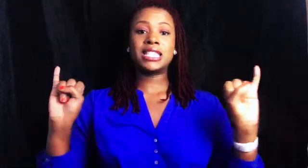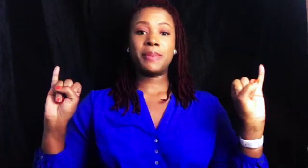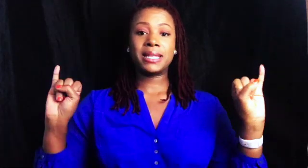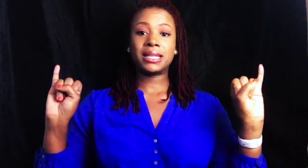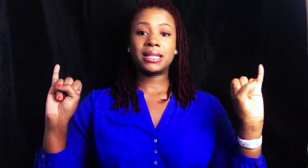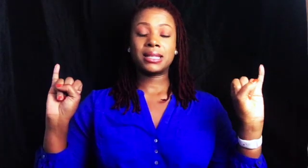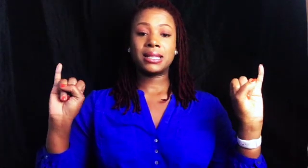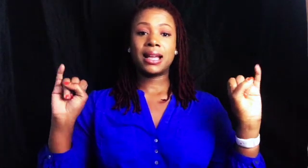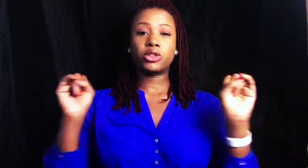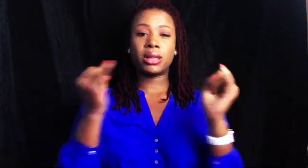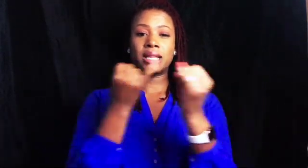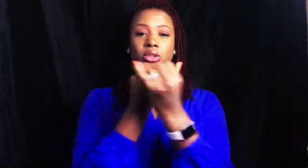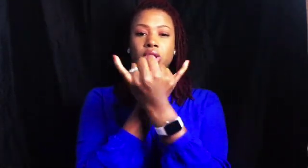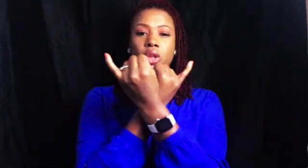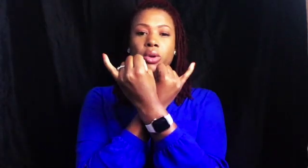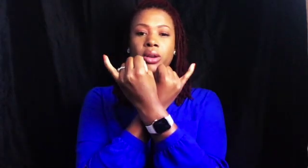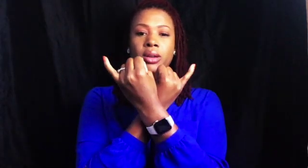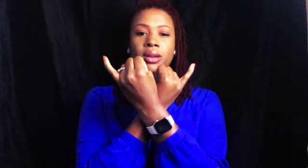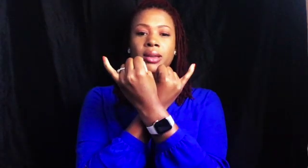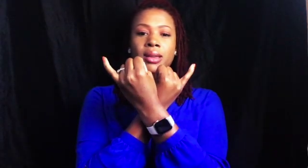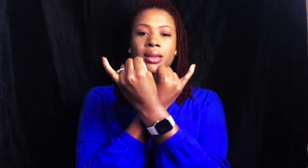Independent. I'll do that a little slower.